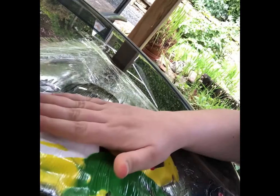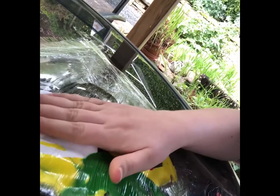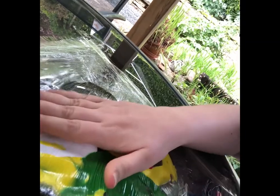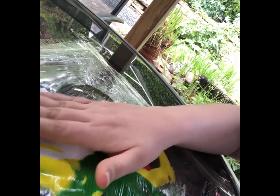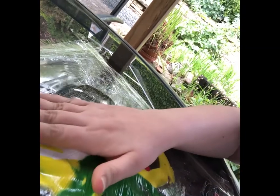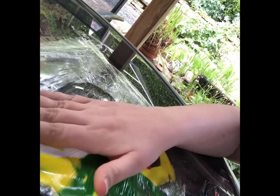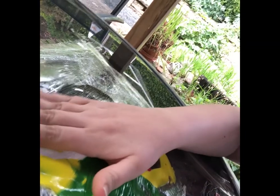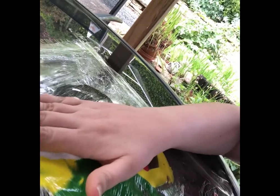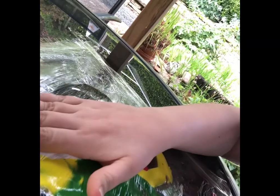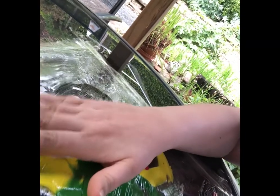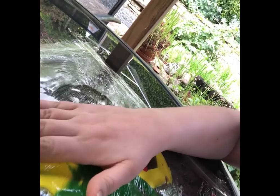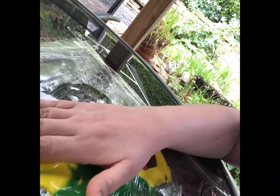don't necessarily like to get messy.